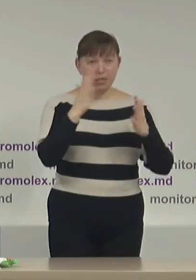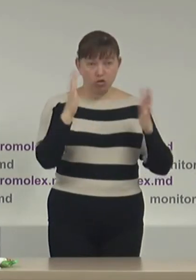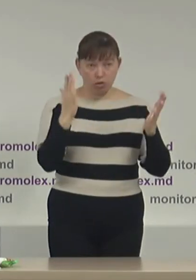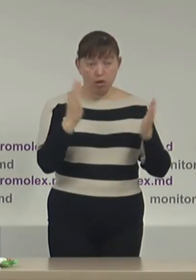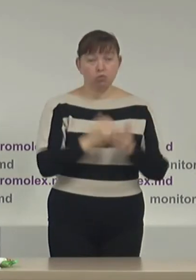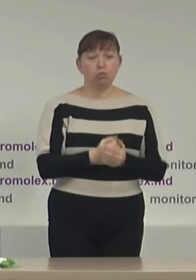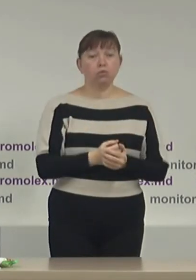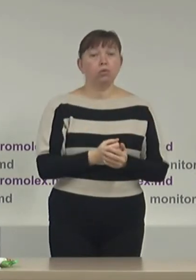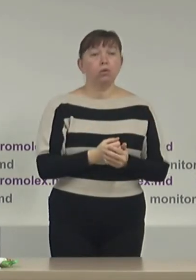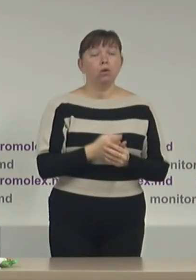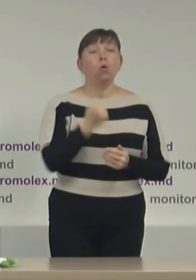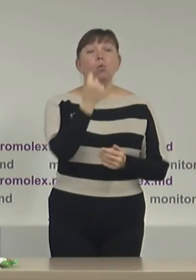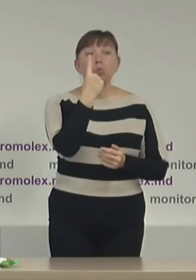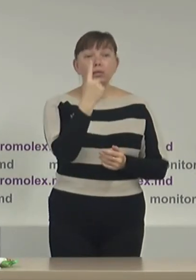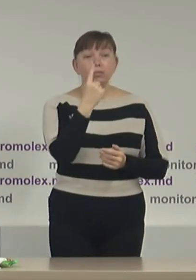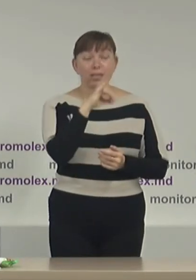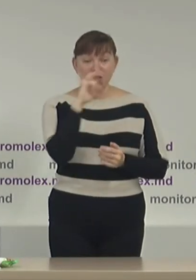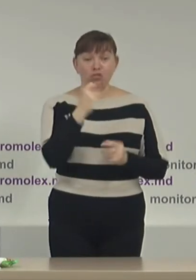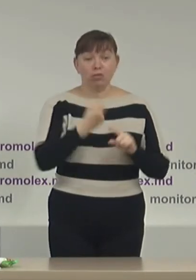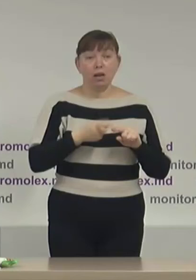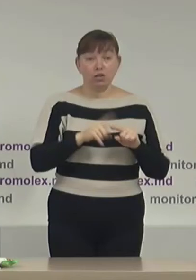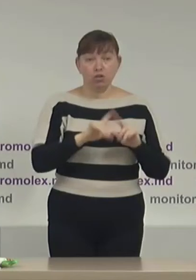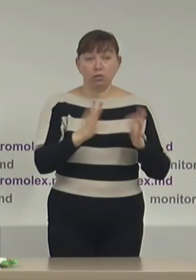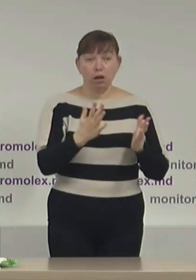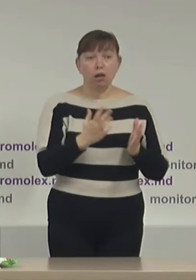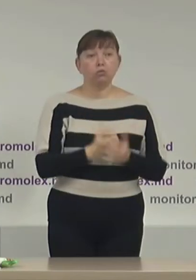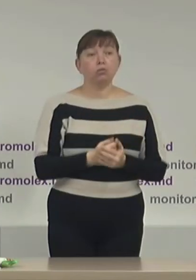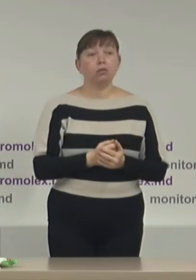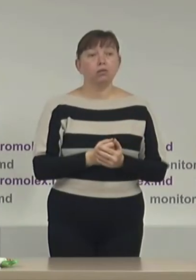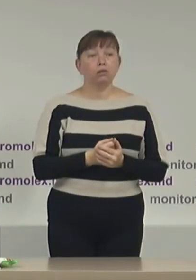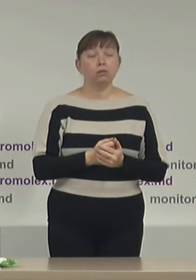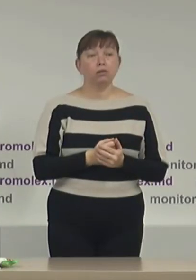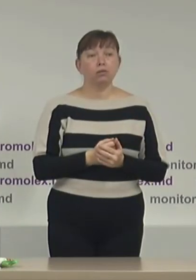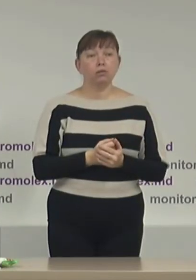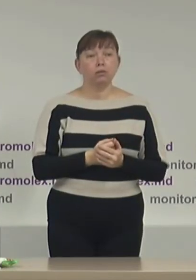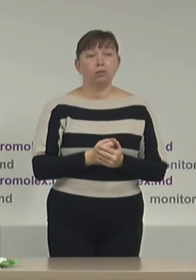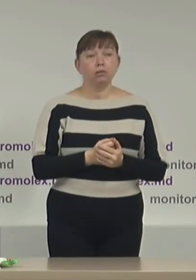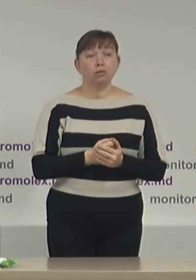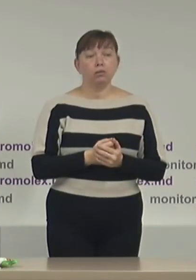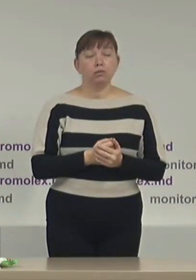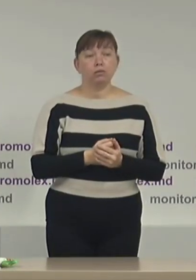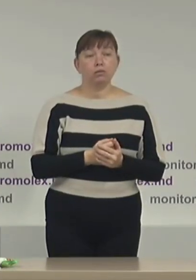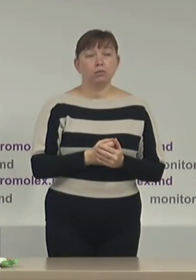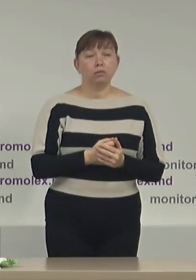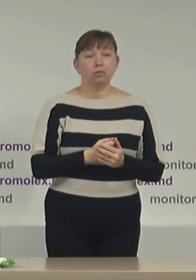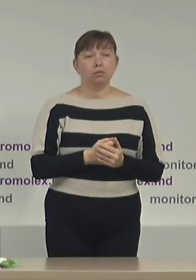It's 12 cases found, of which 11